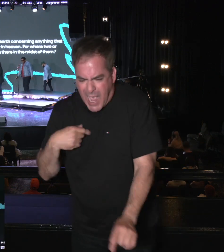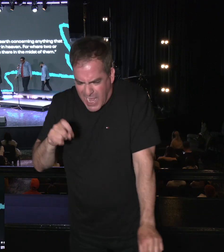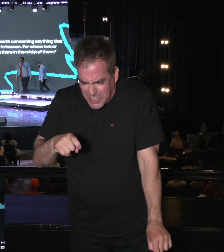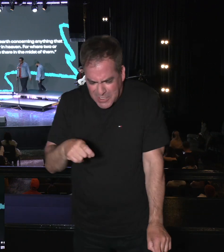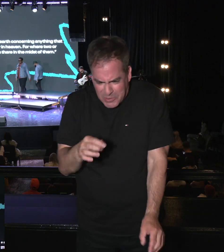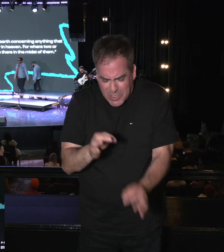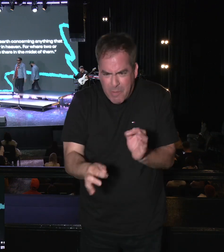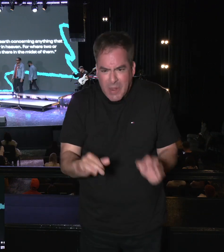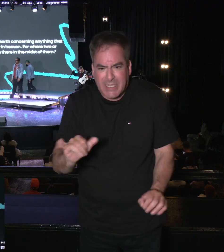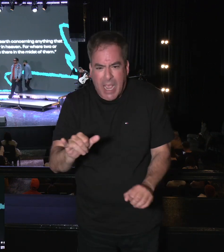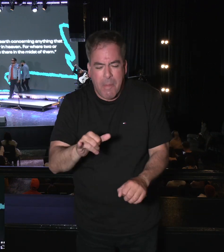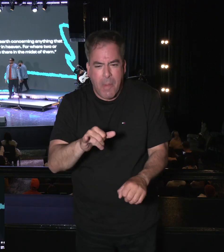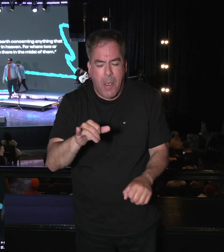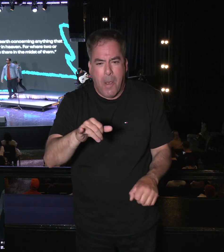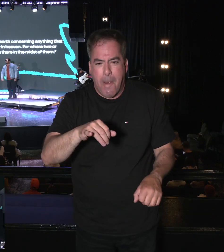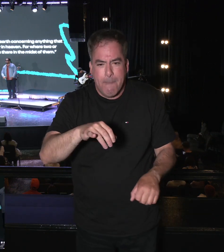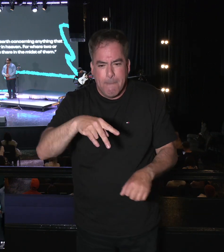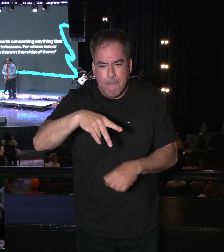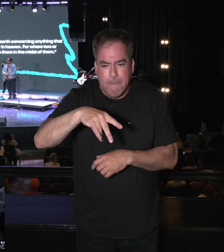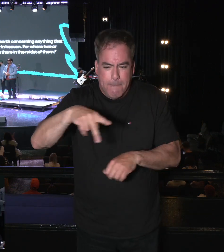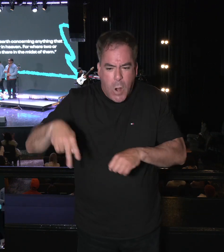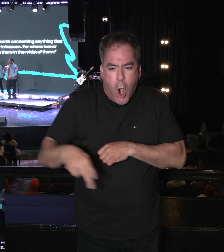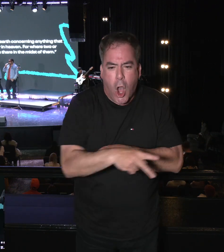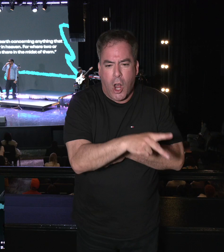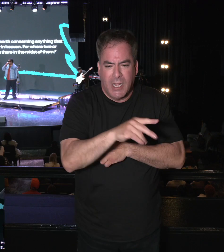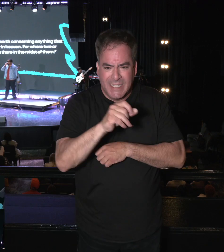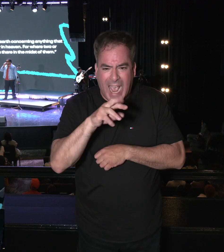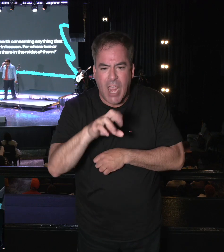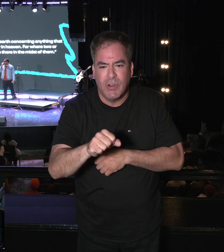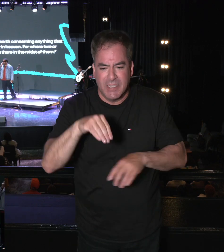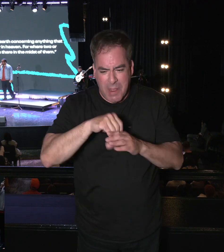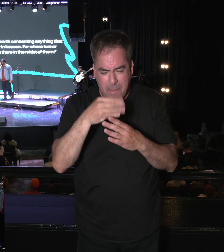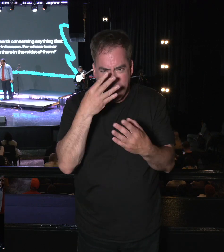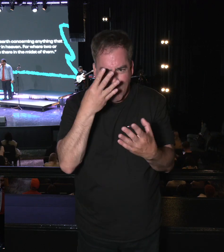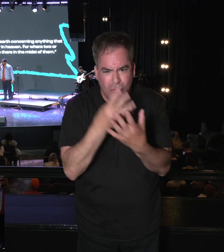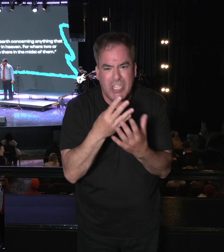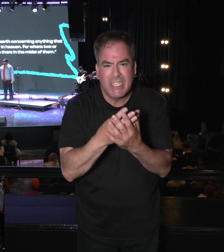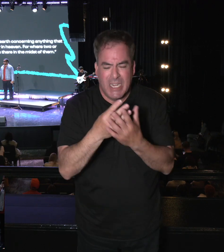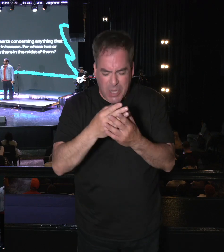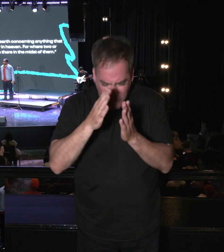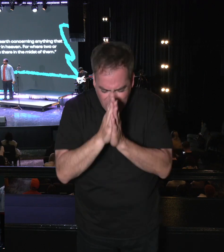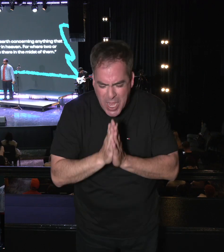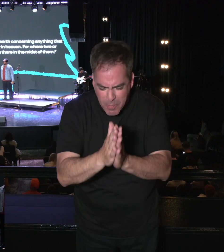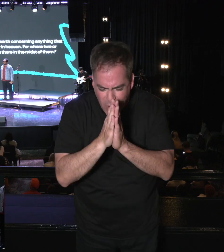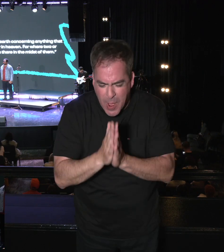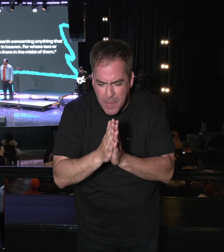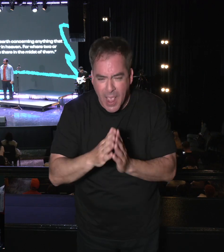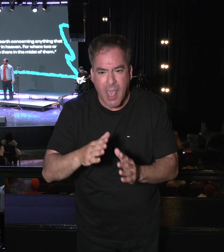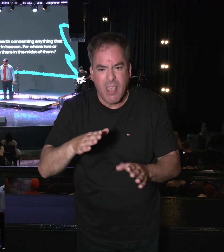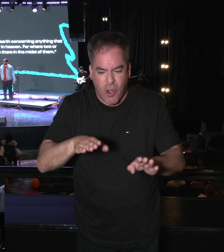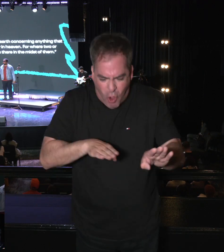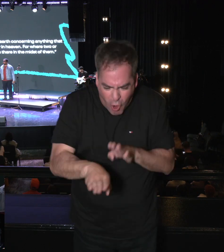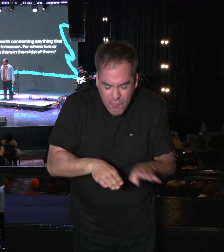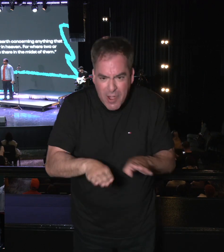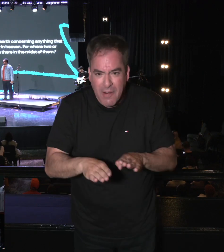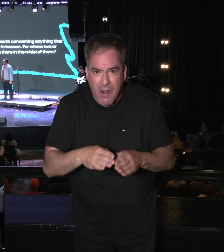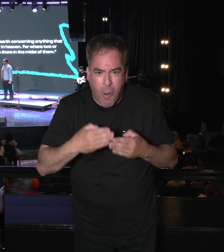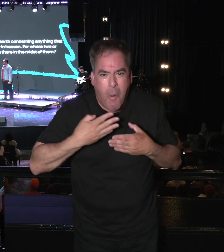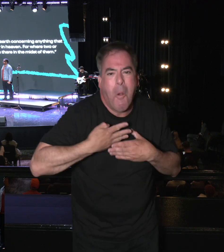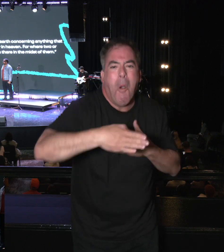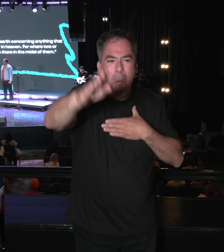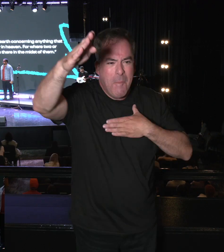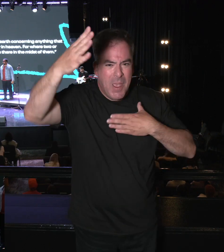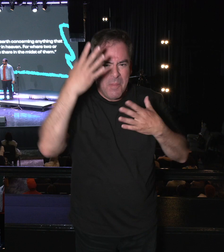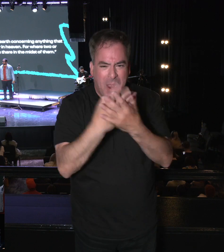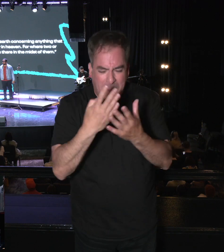just need a Paul and Silas in prison together, agreeing together in praise, and the ground will shake and some doors will open